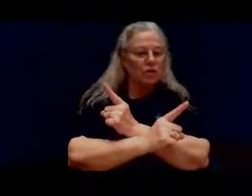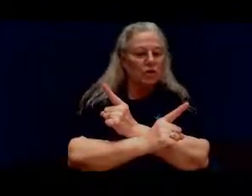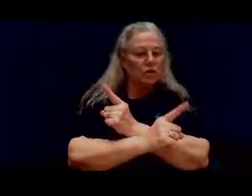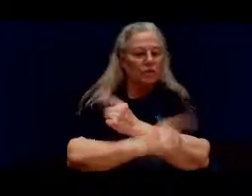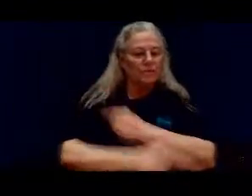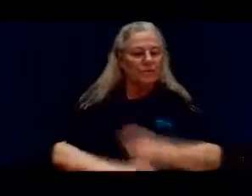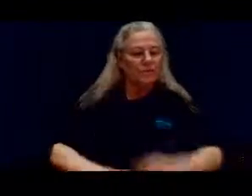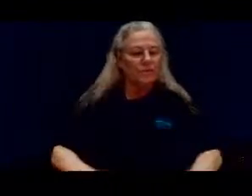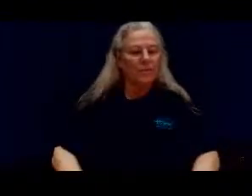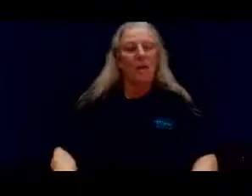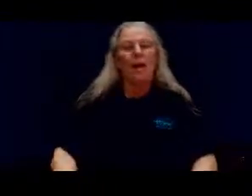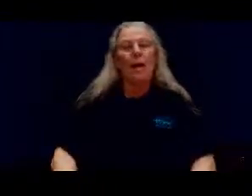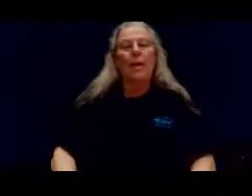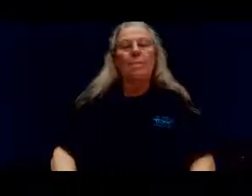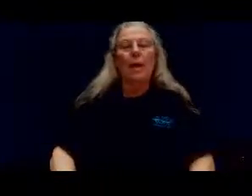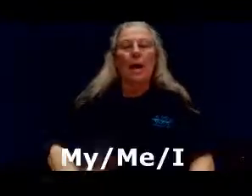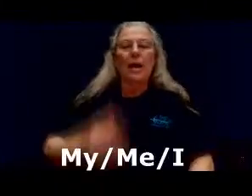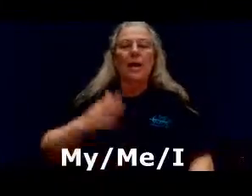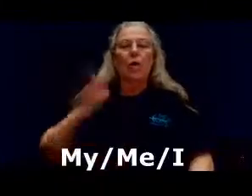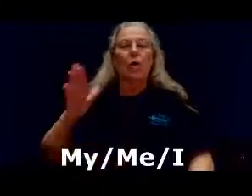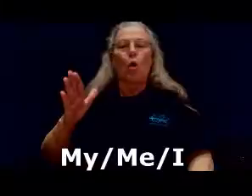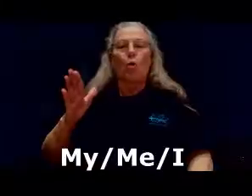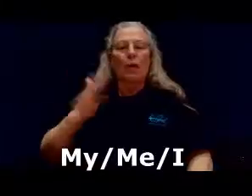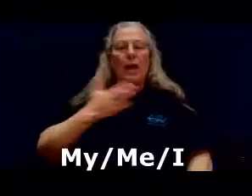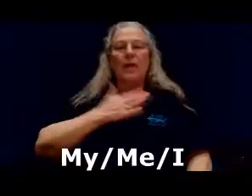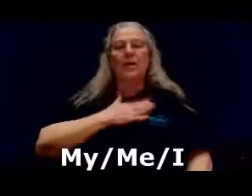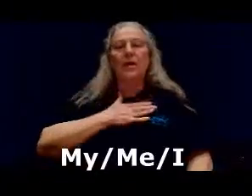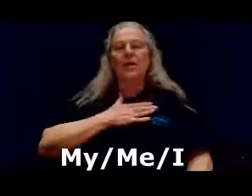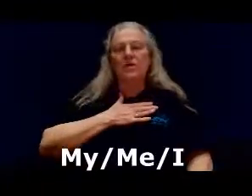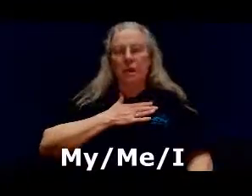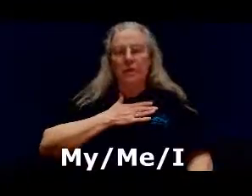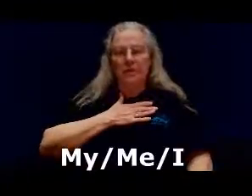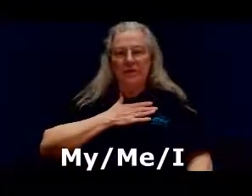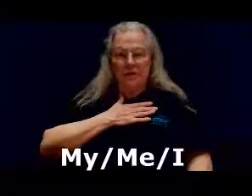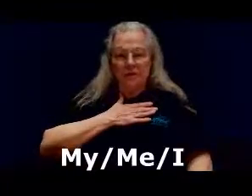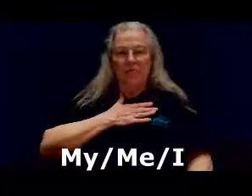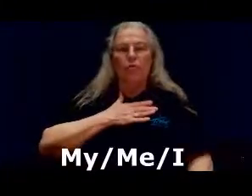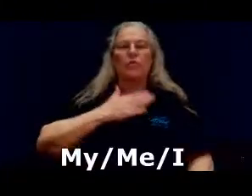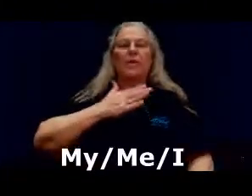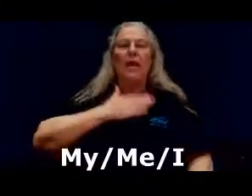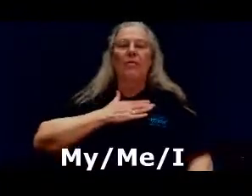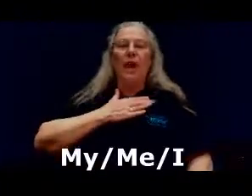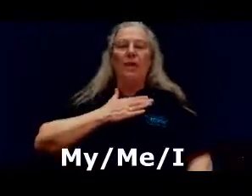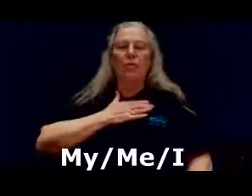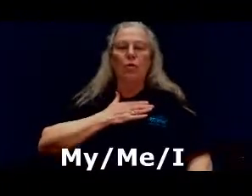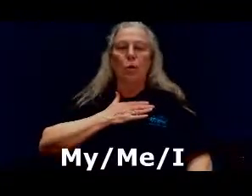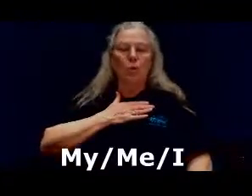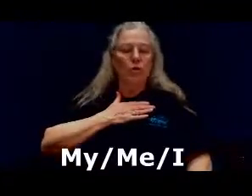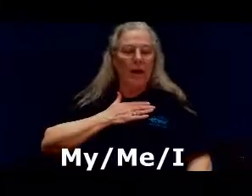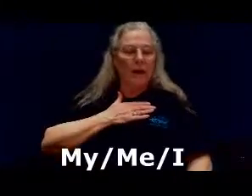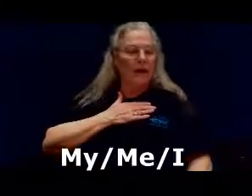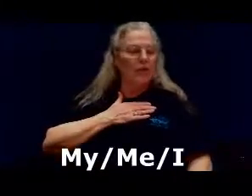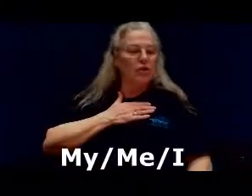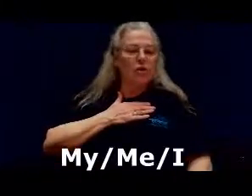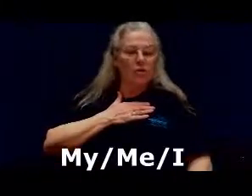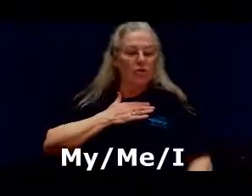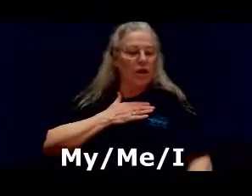turn. My open hand, it is a possessive word, and that you open your hand against your own